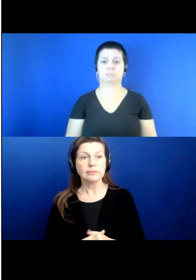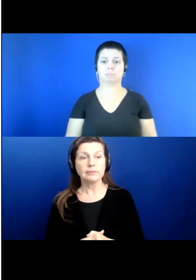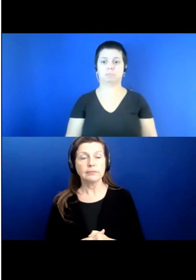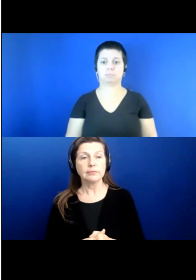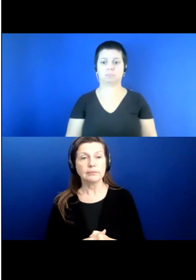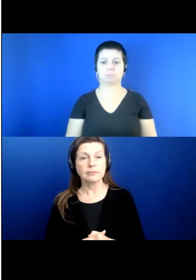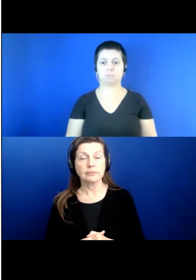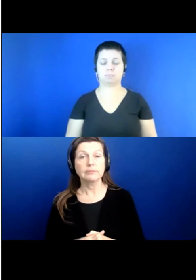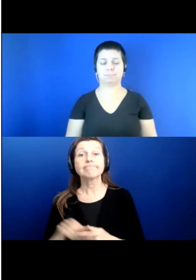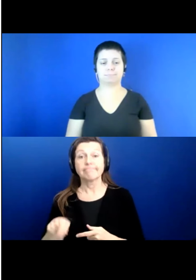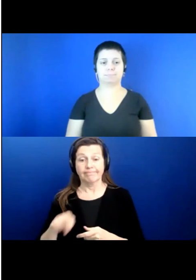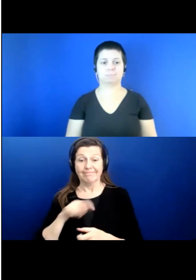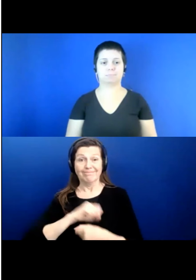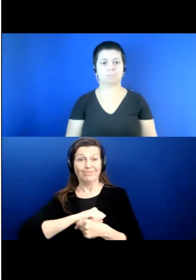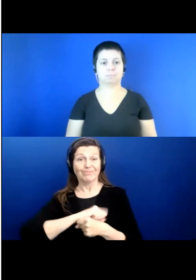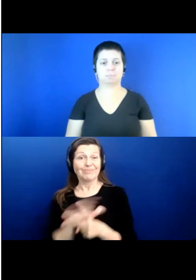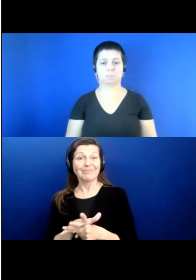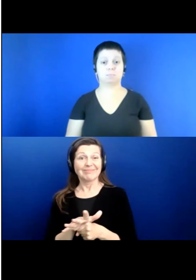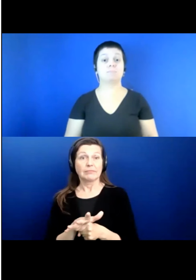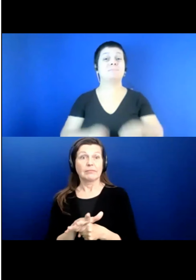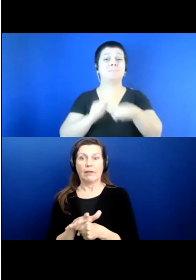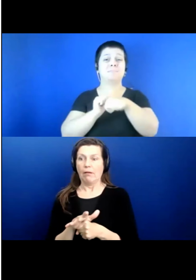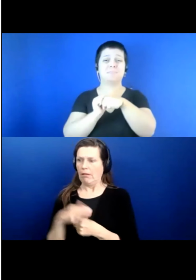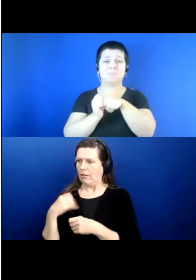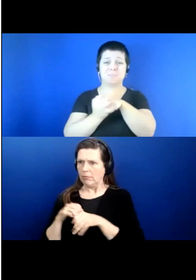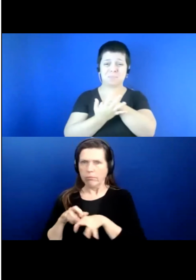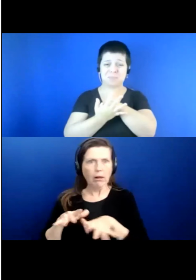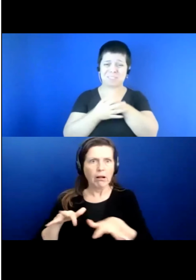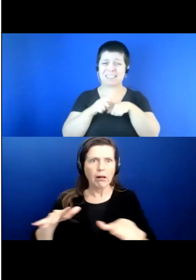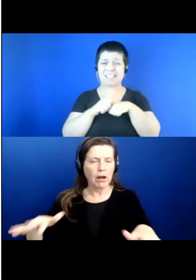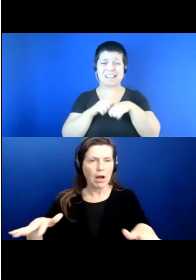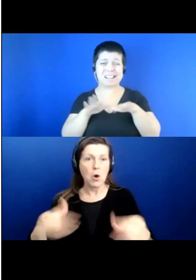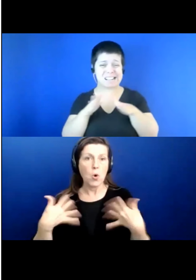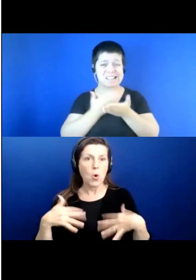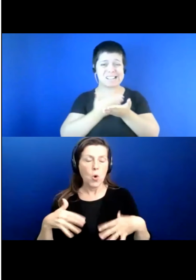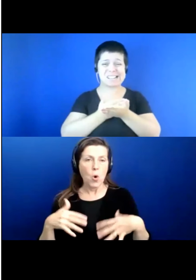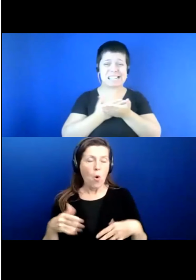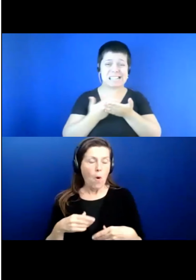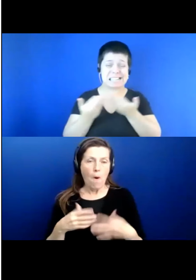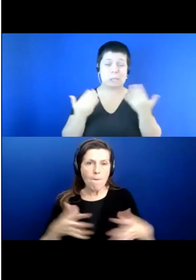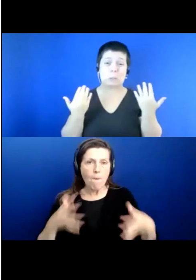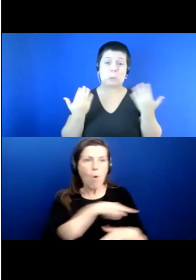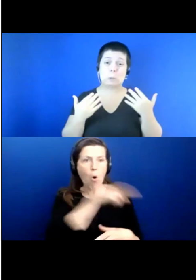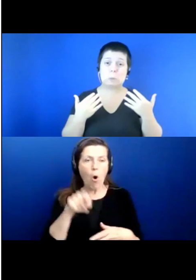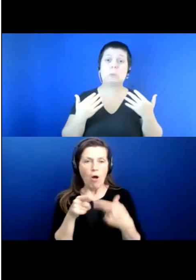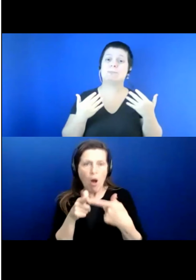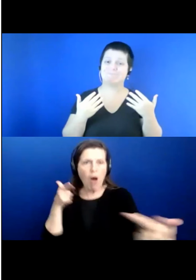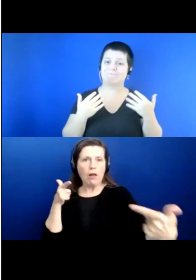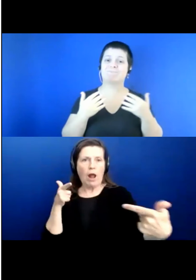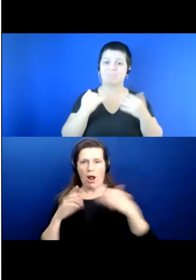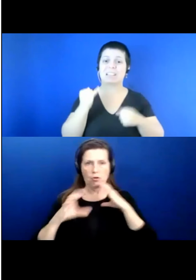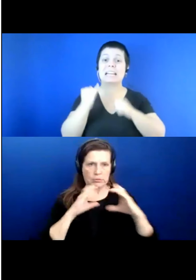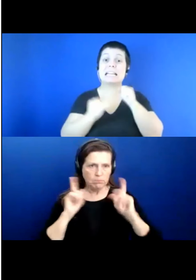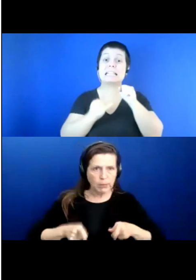When the COVID-19 pandemic started, the need for online communication became an issue that needed to be